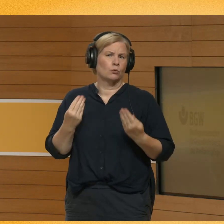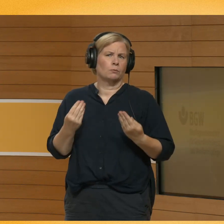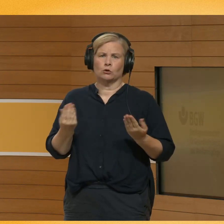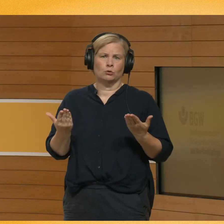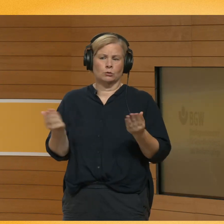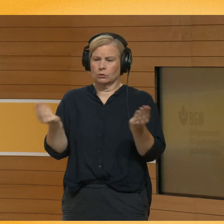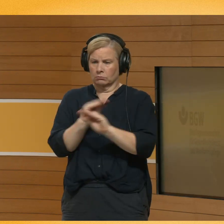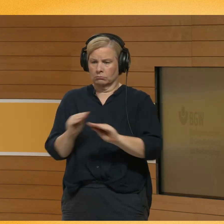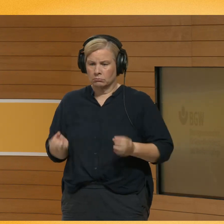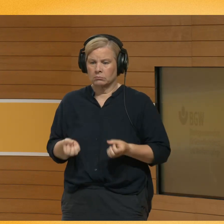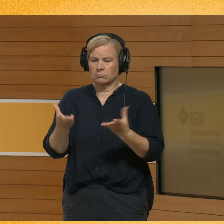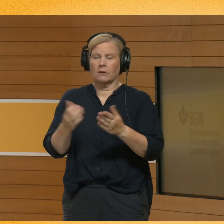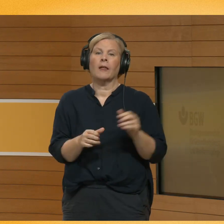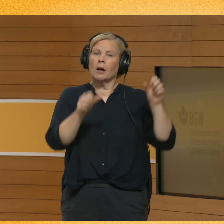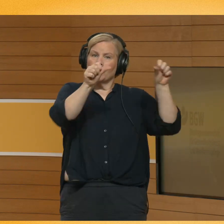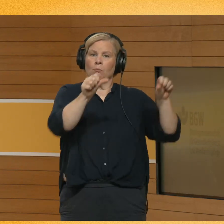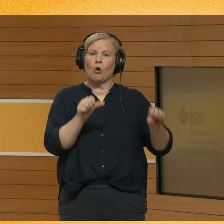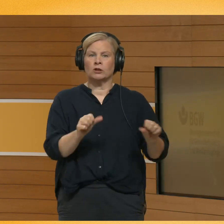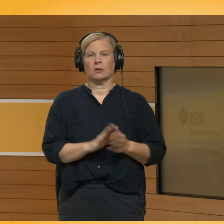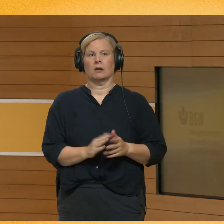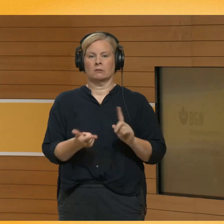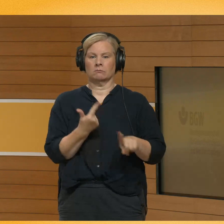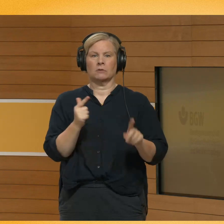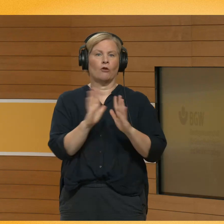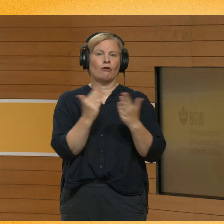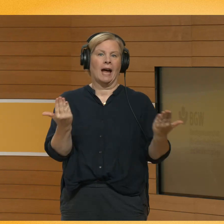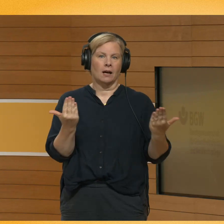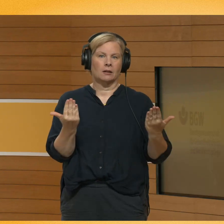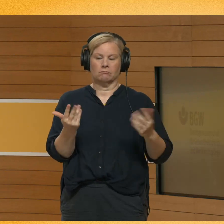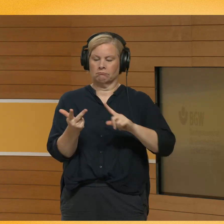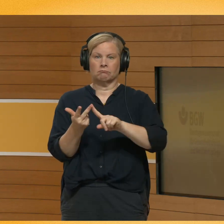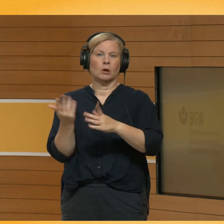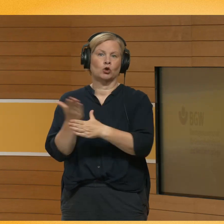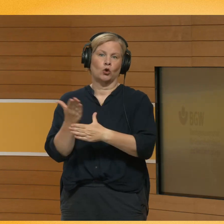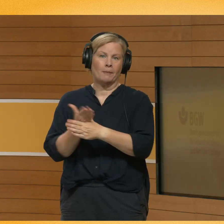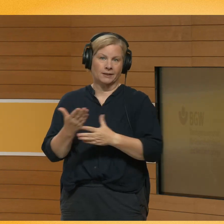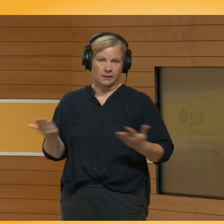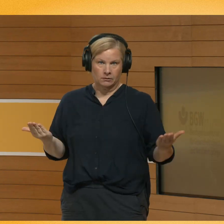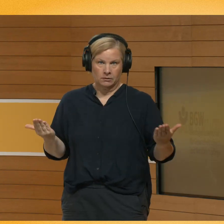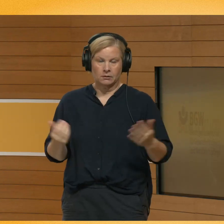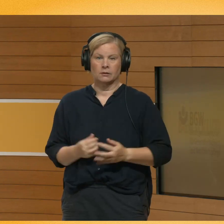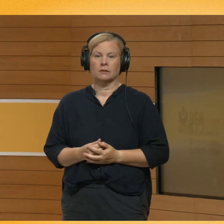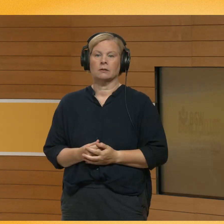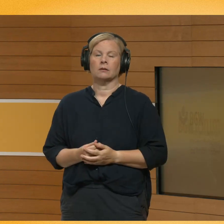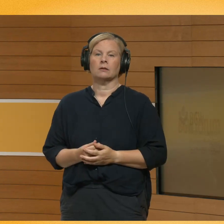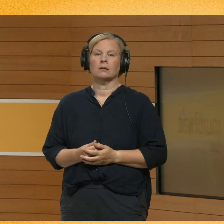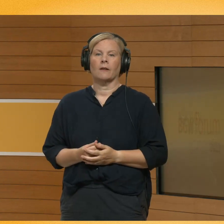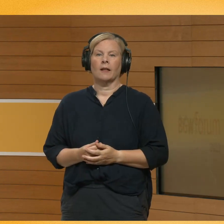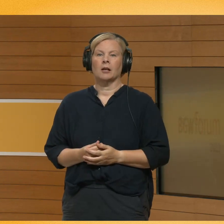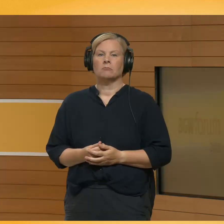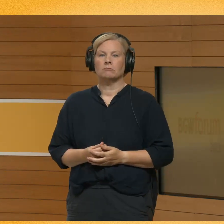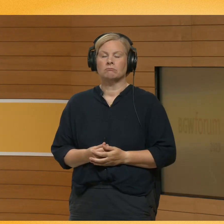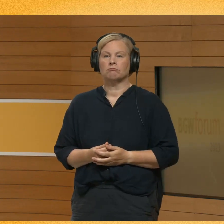papers, flyers, things like that. We have little stand-up posters at every ward where